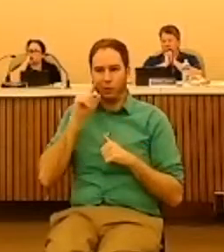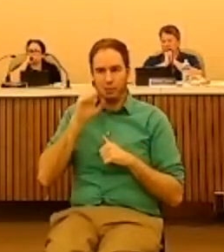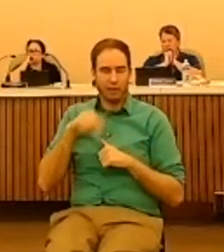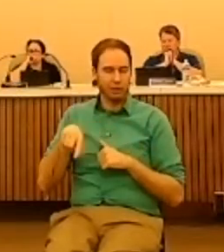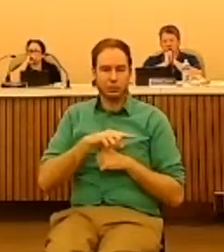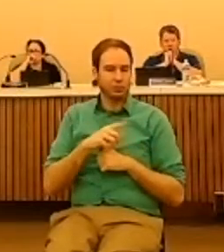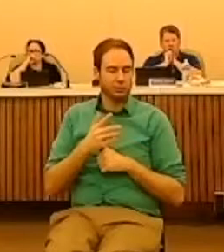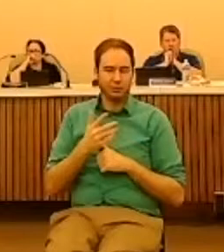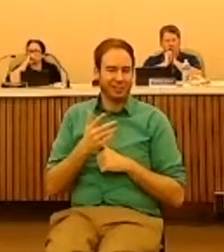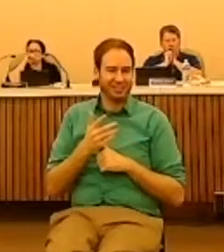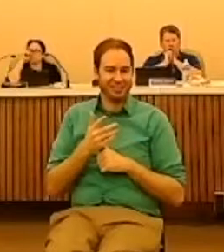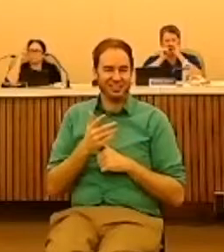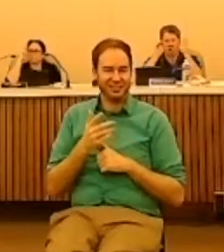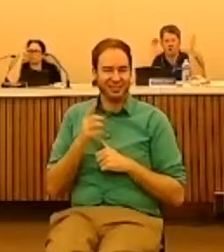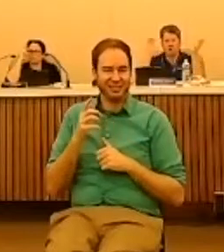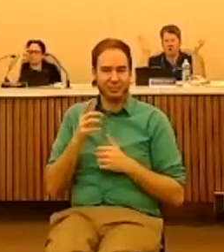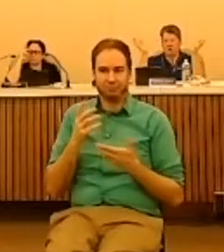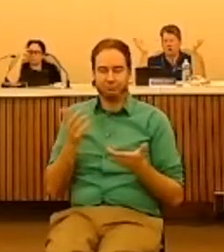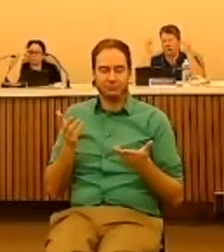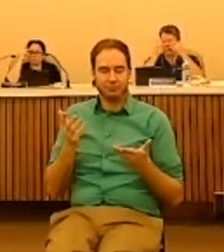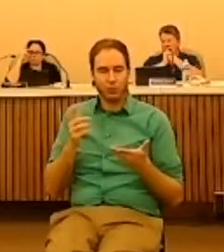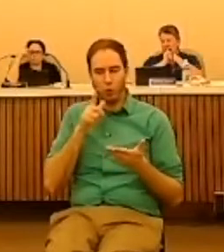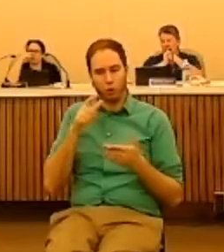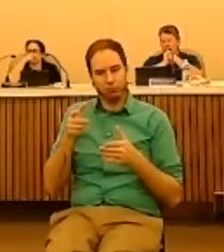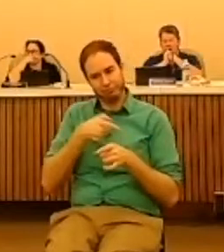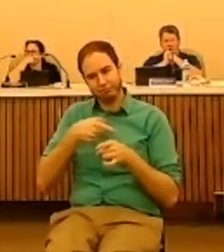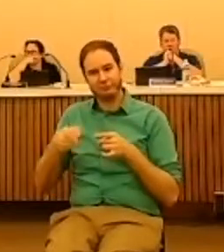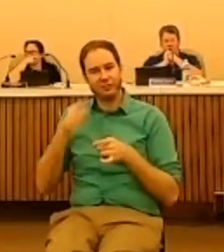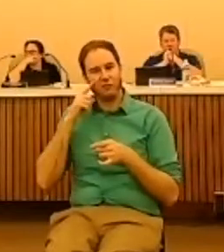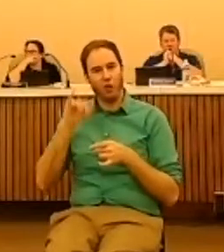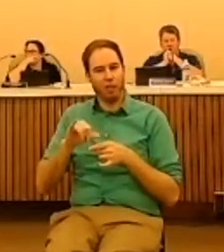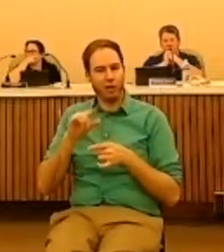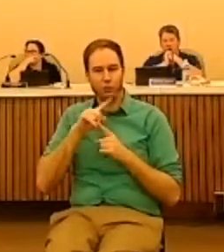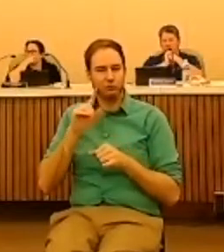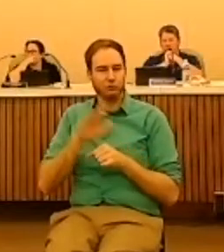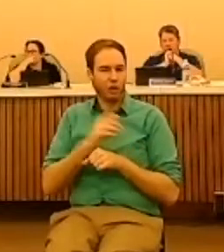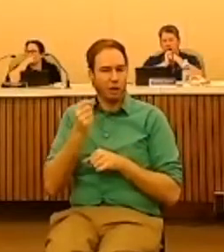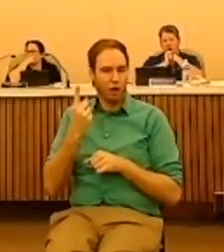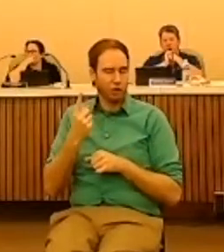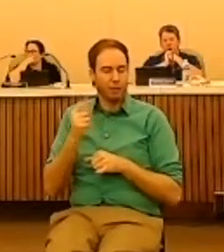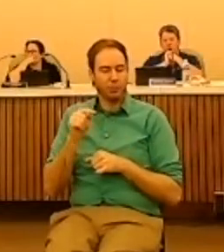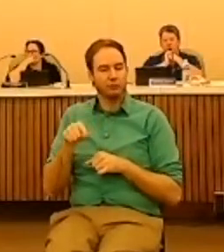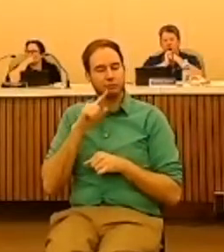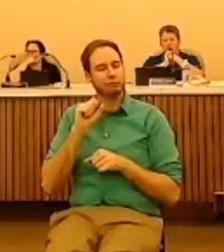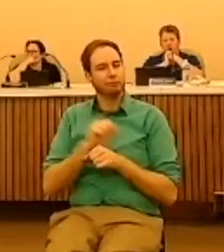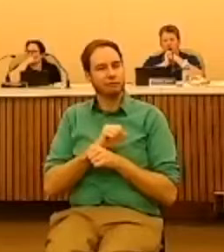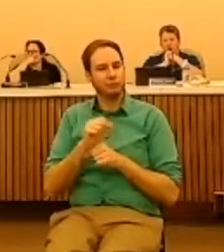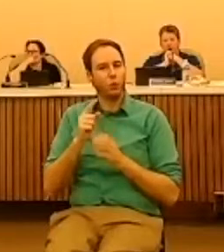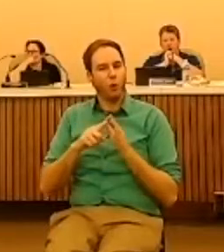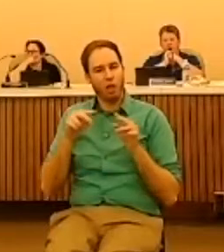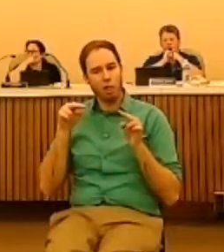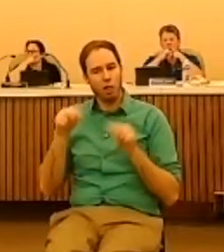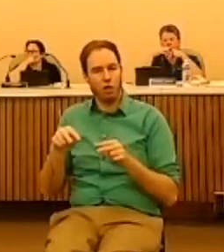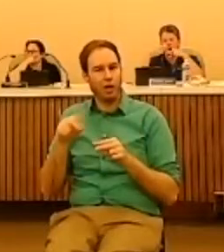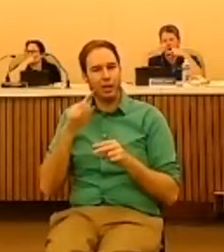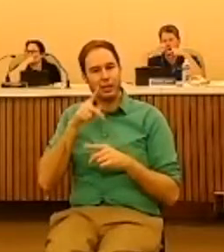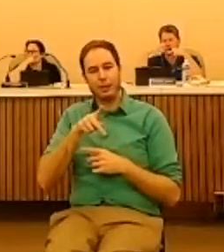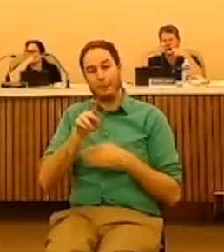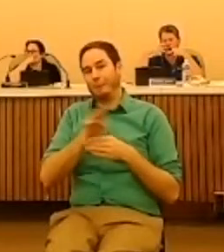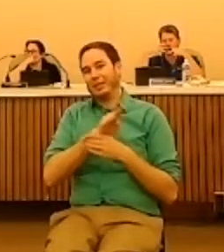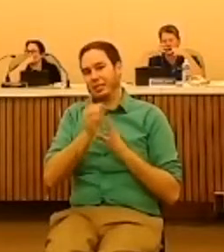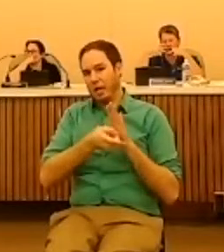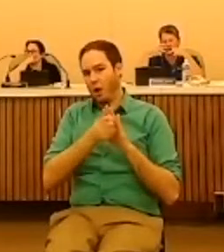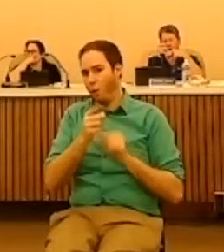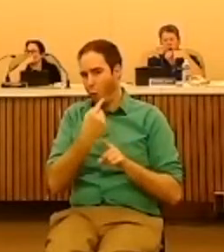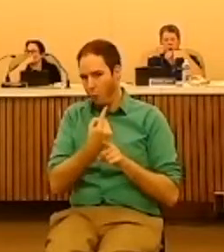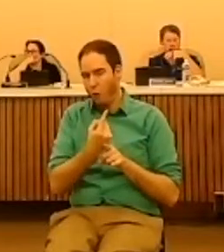anybody outside of folks who work with this a bunch to fully understand those. But that's basically what they look at. They look